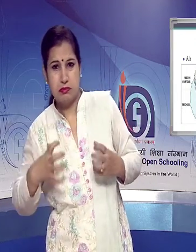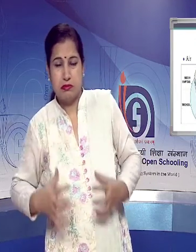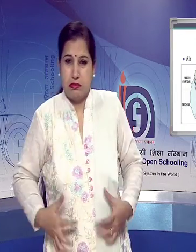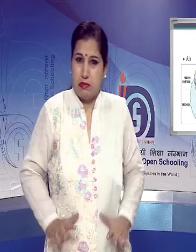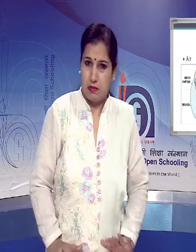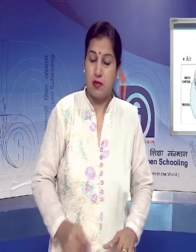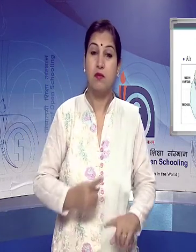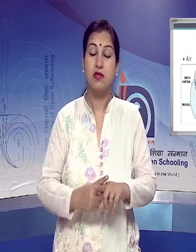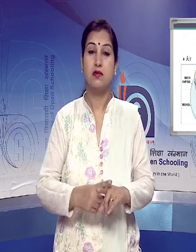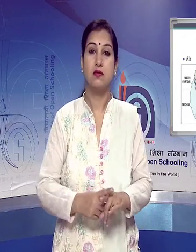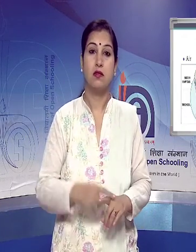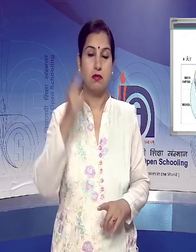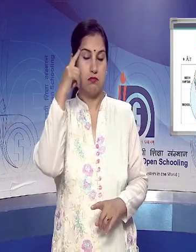and nausea.